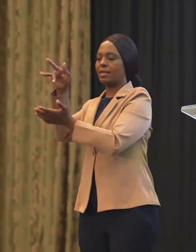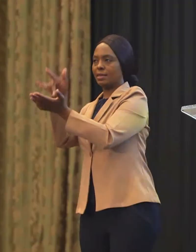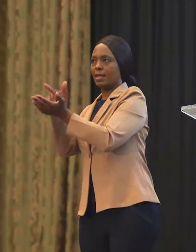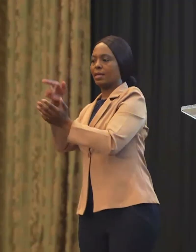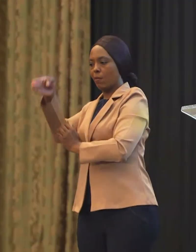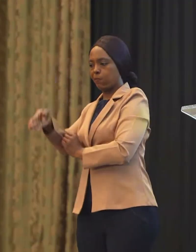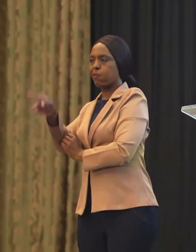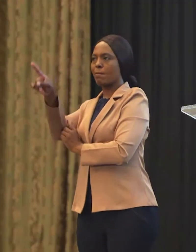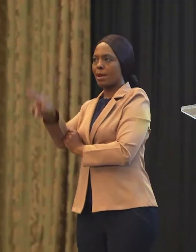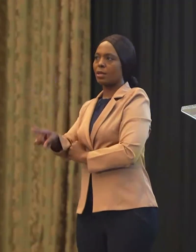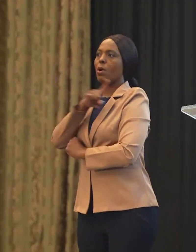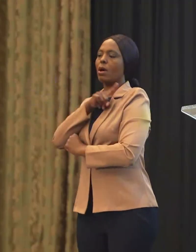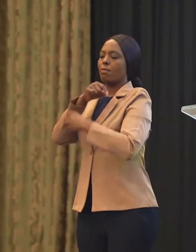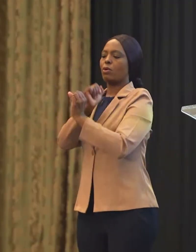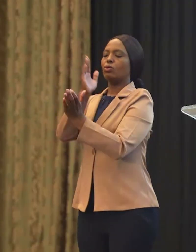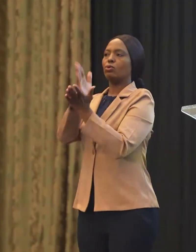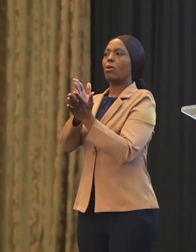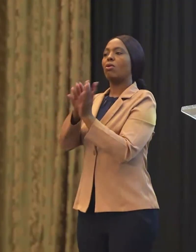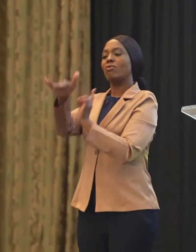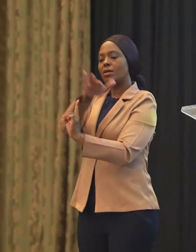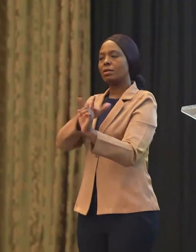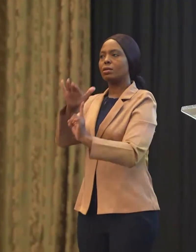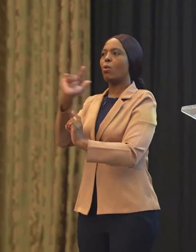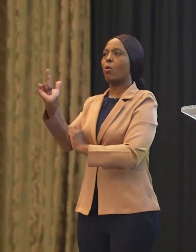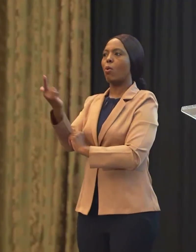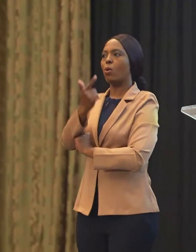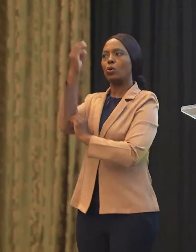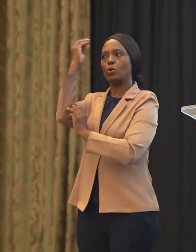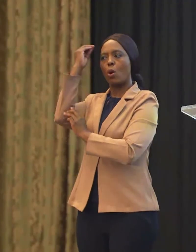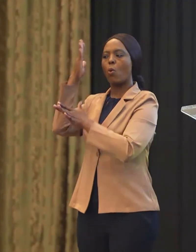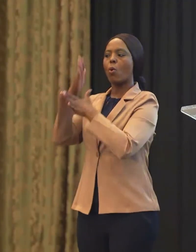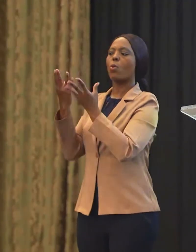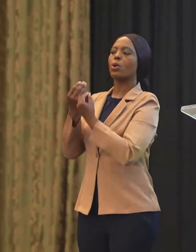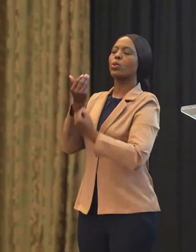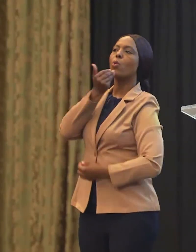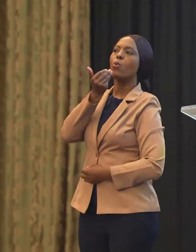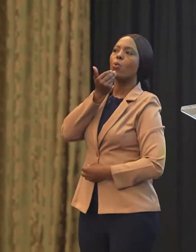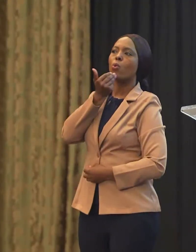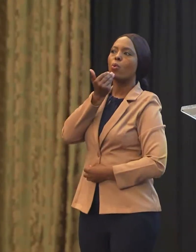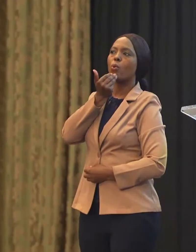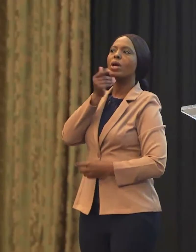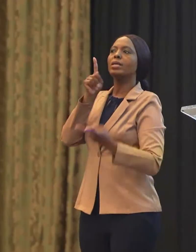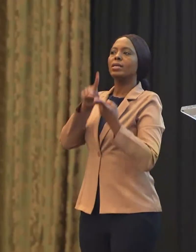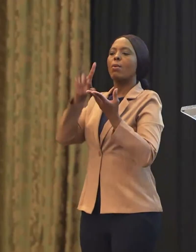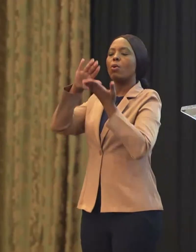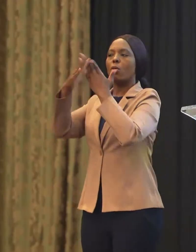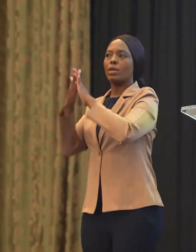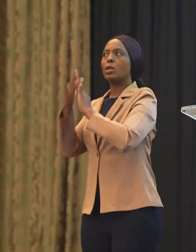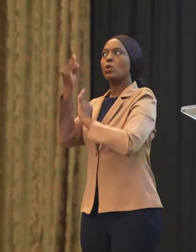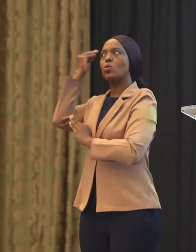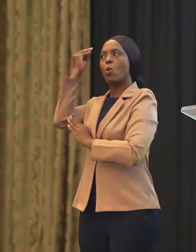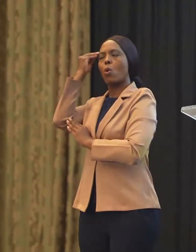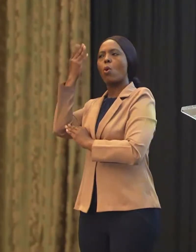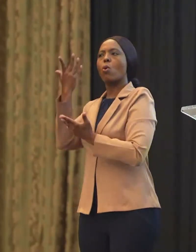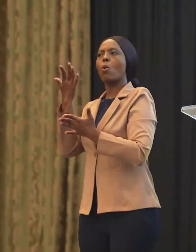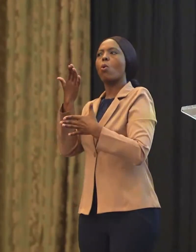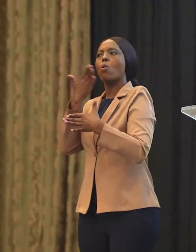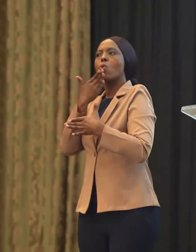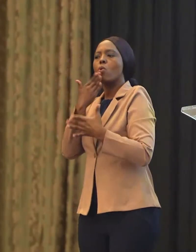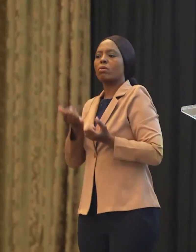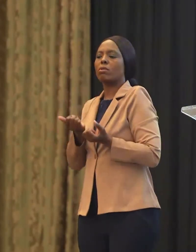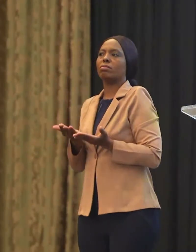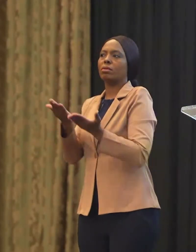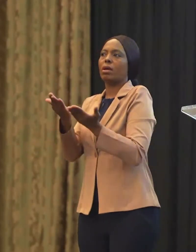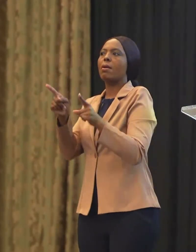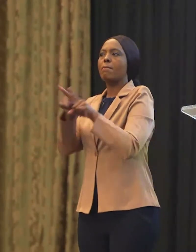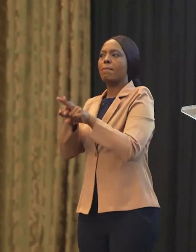that in the facility, everyone should know who are they working with within the community, and also to ensure that there is